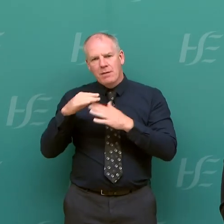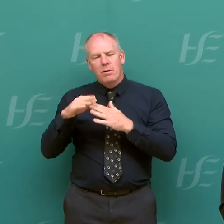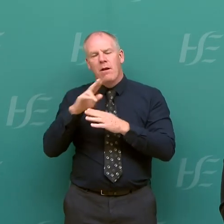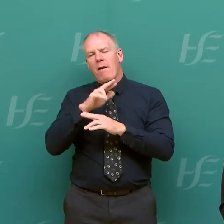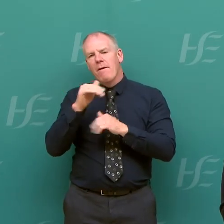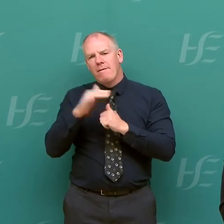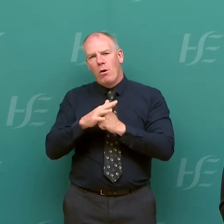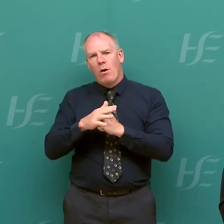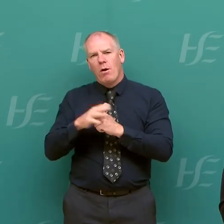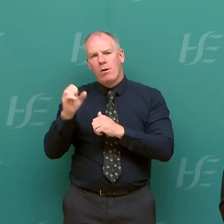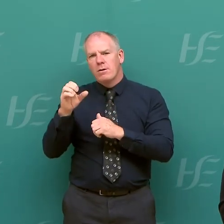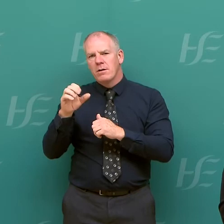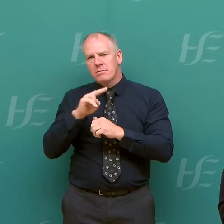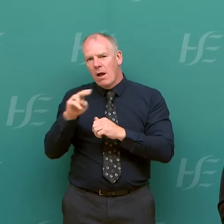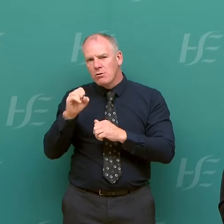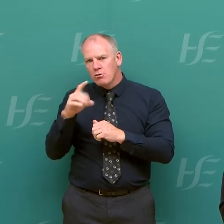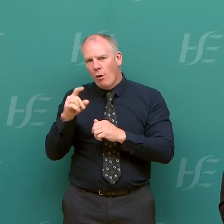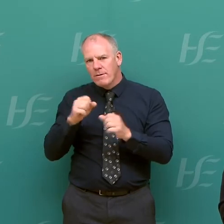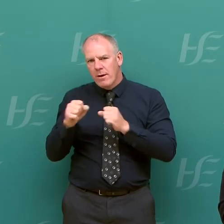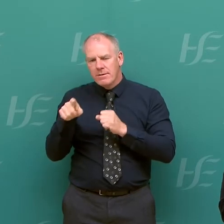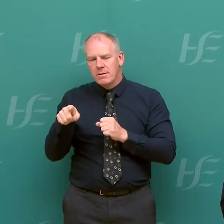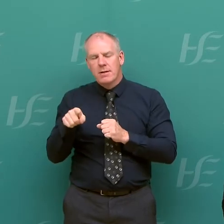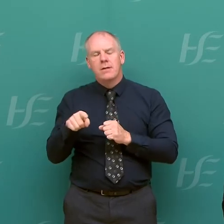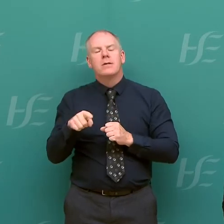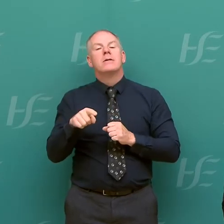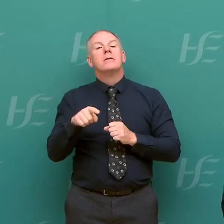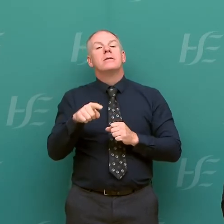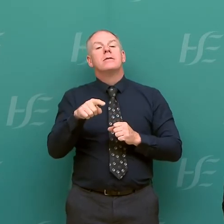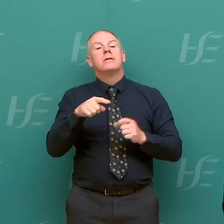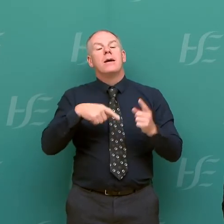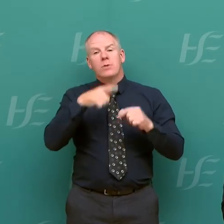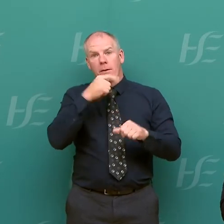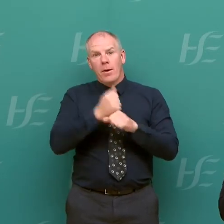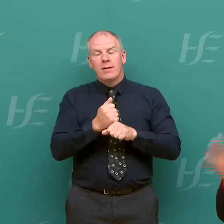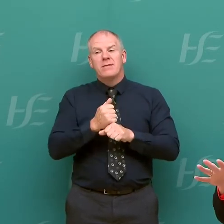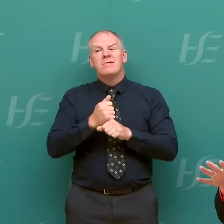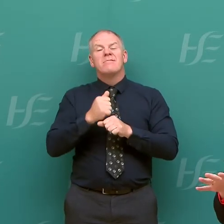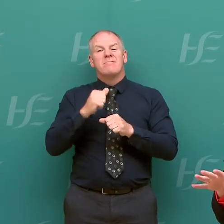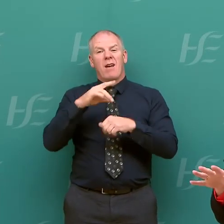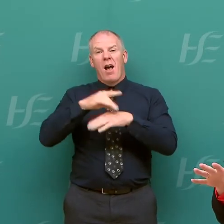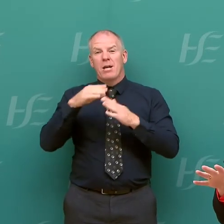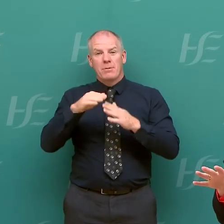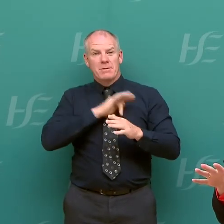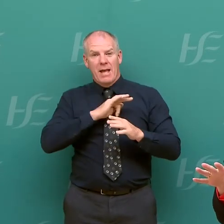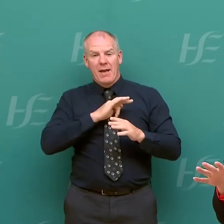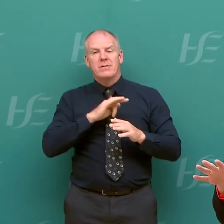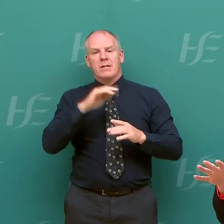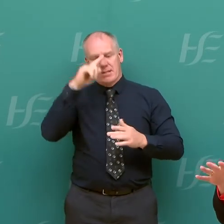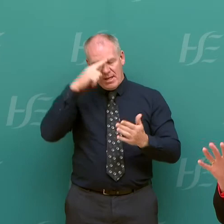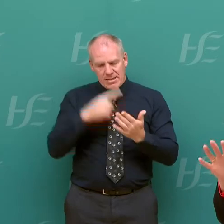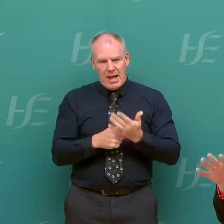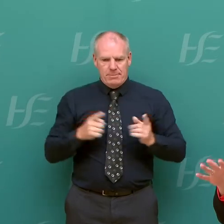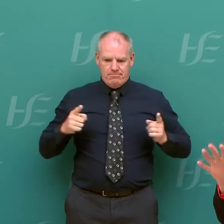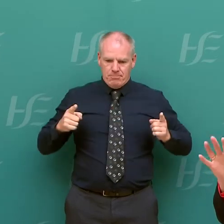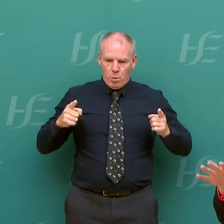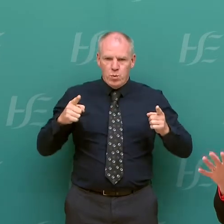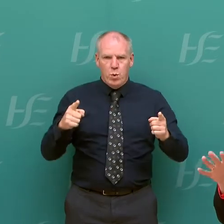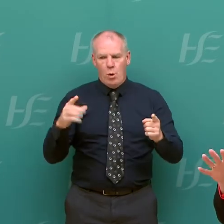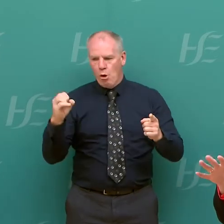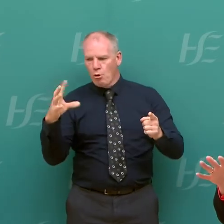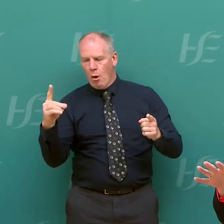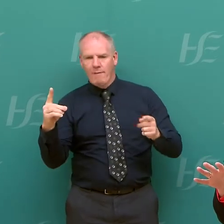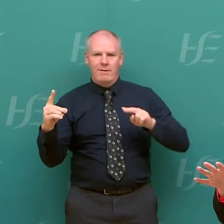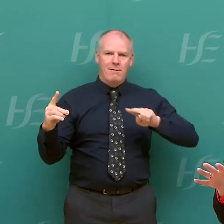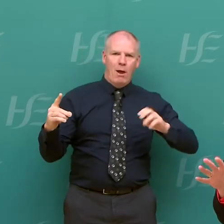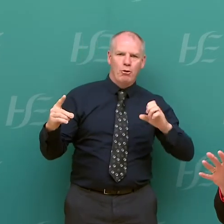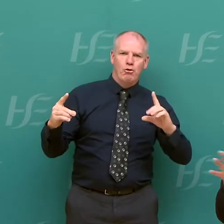non-COVID. They've kept that for... So what the point I'm making is that sites themselves have determined a COVID and a non-COVID pathway, and they are using whatever